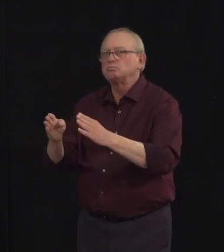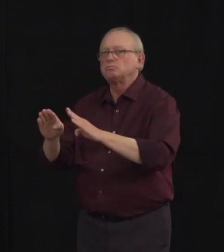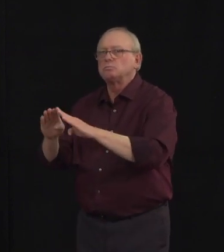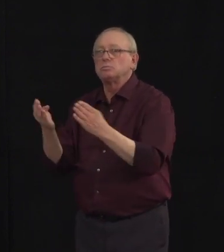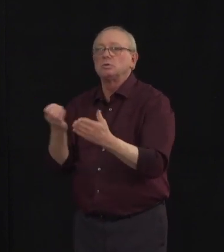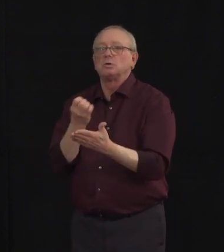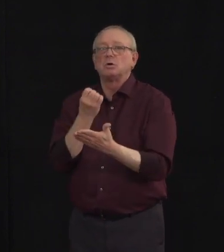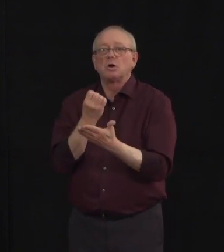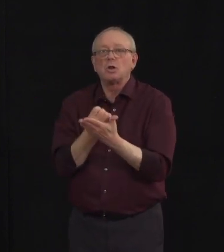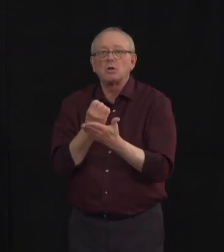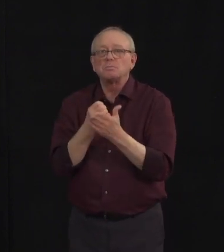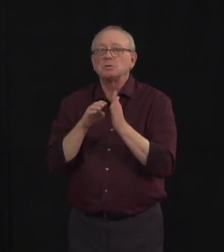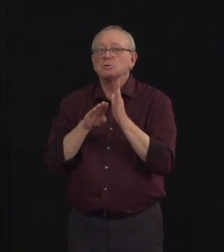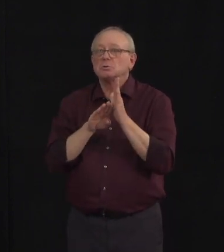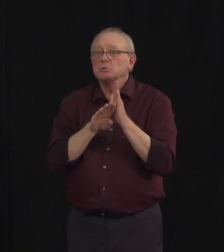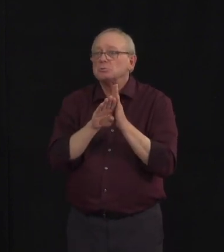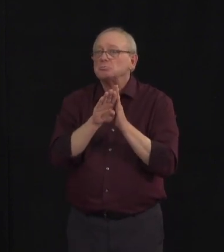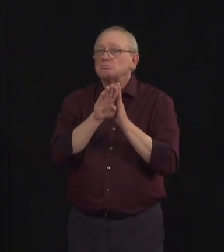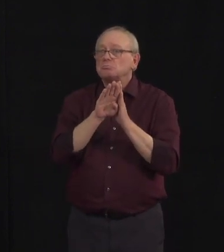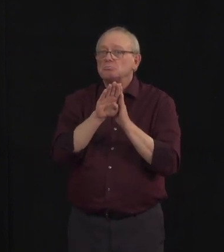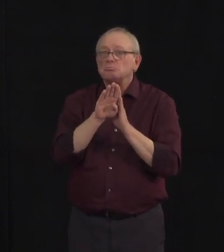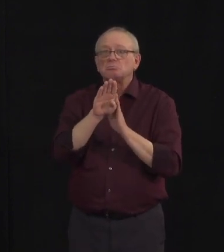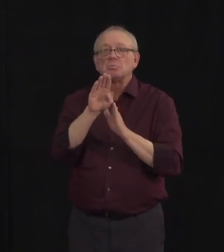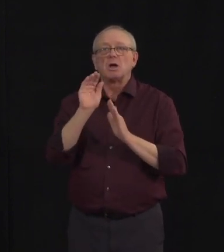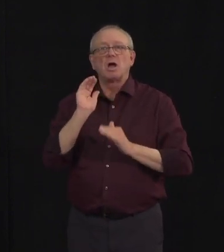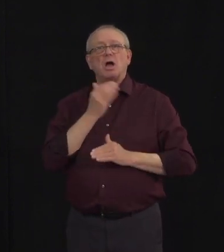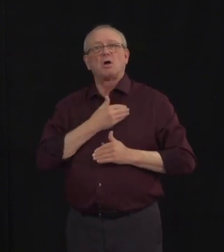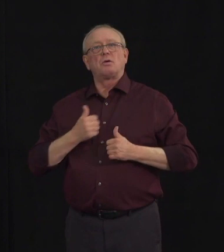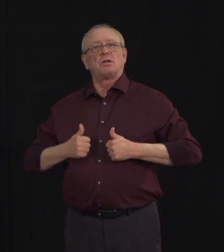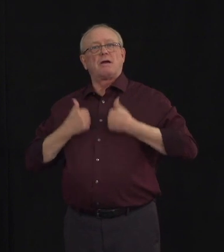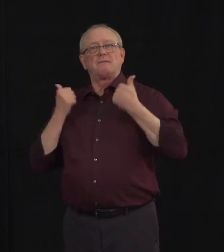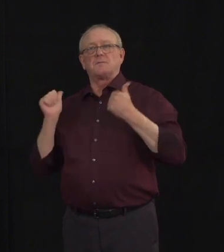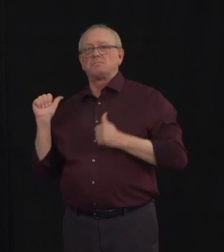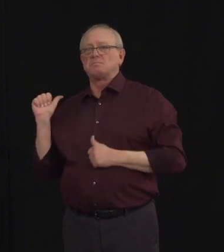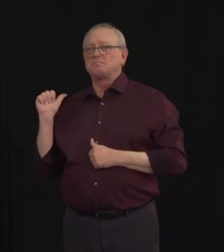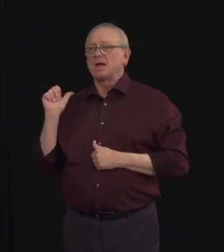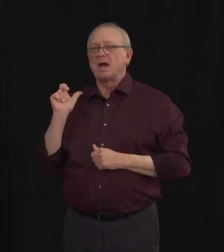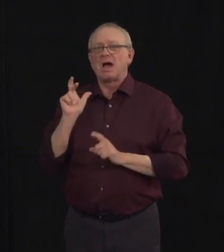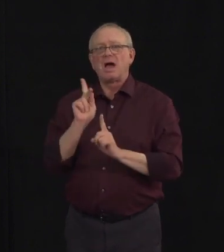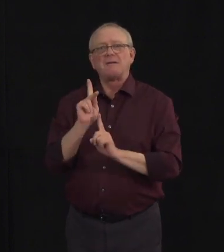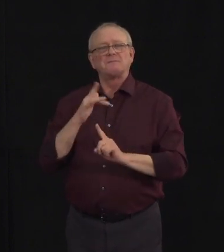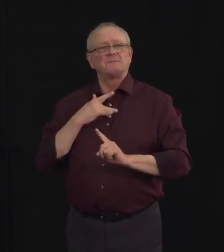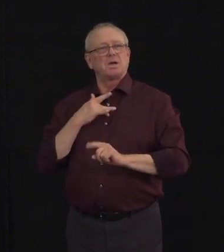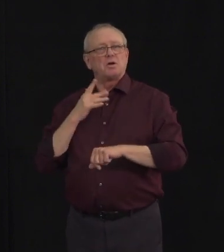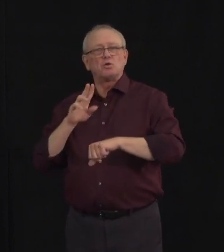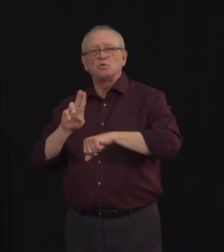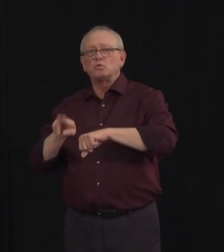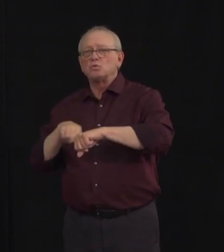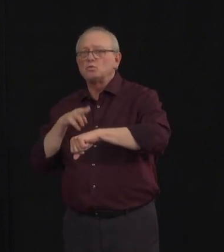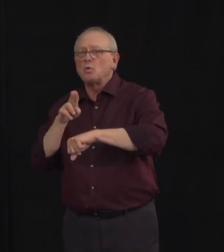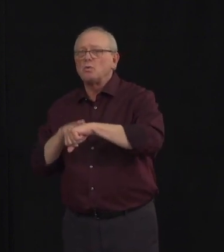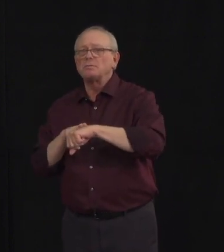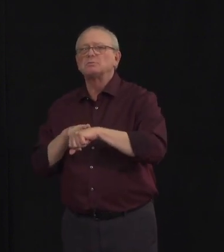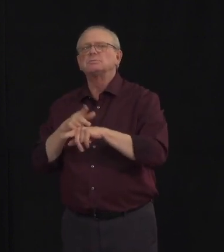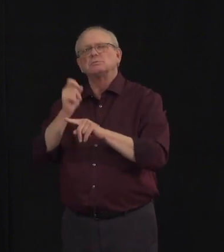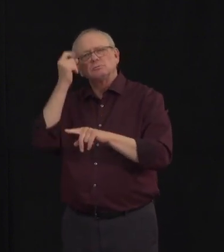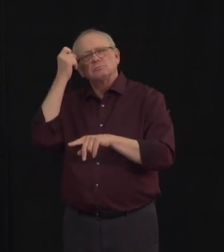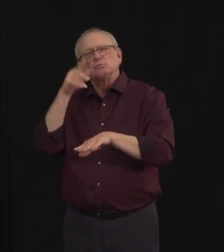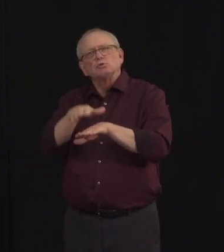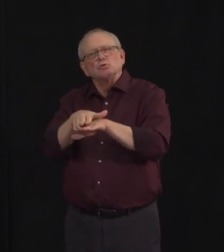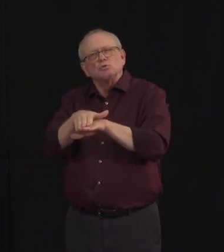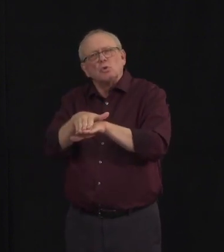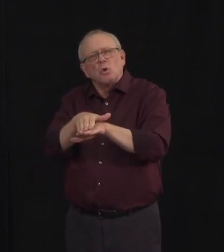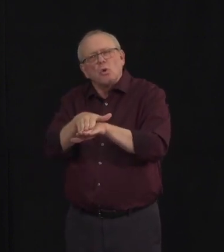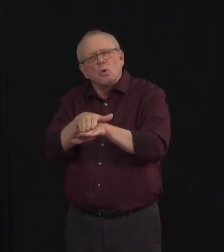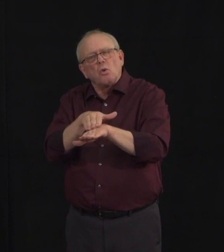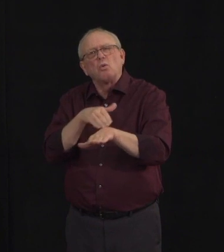to public health guidelines have helped reduce the spread of the virus to allow for a gradual reopening of businesses,